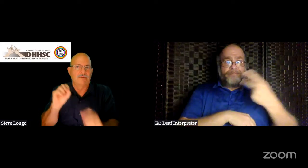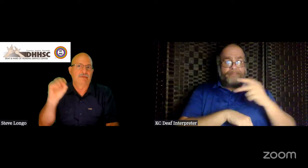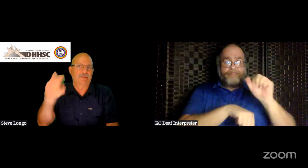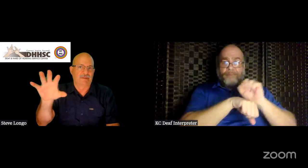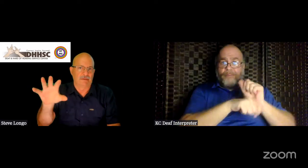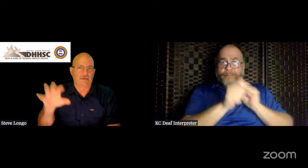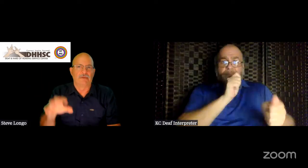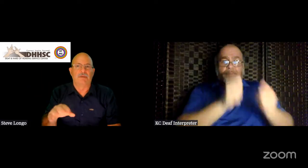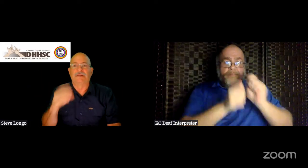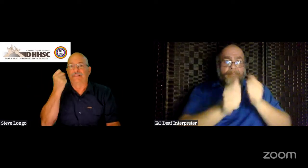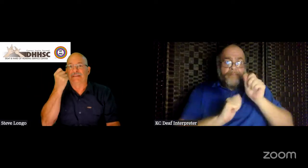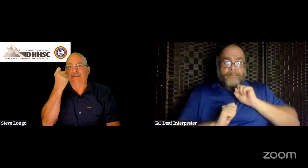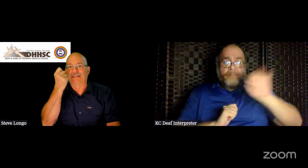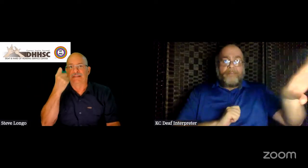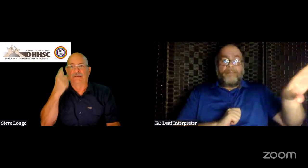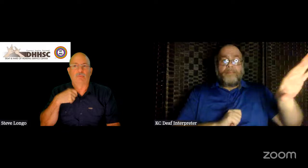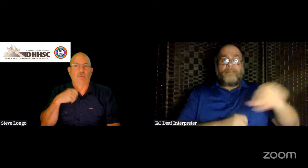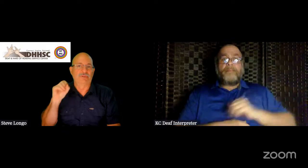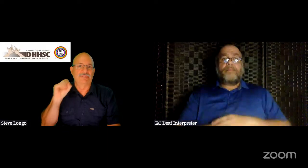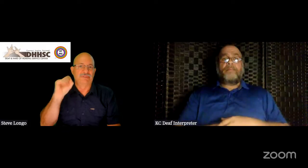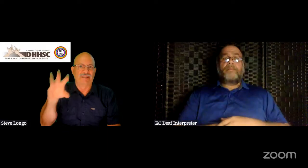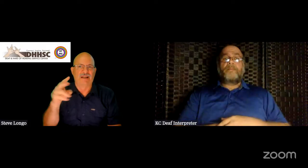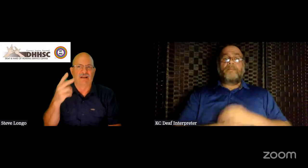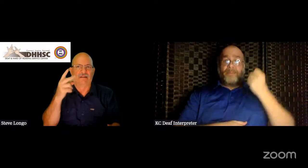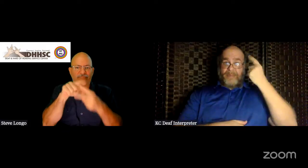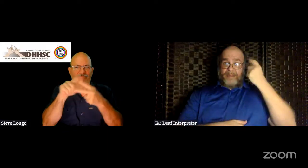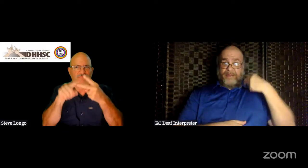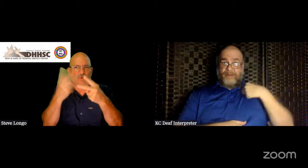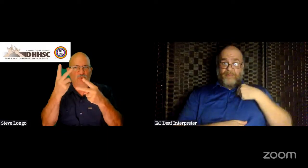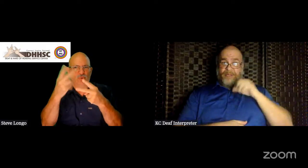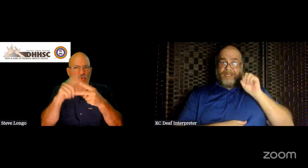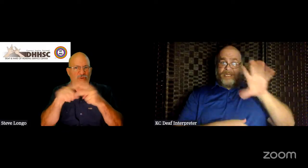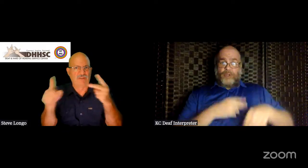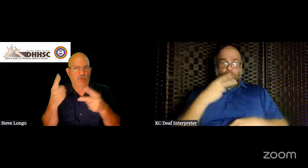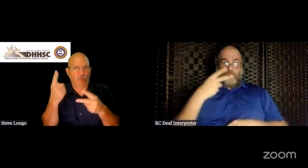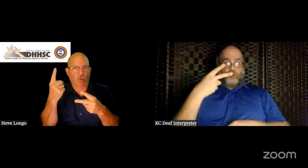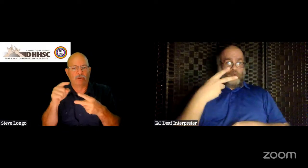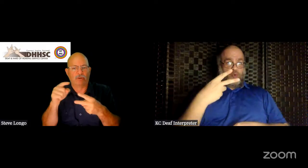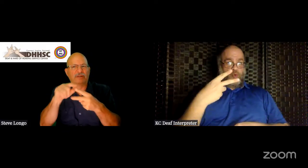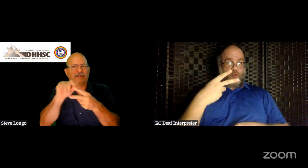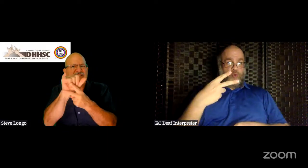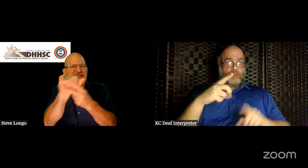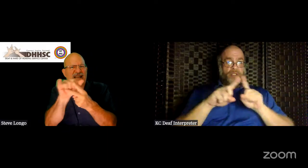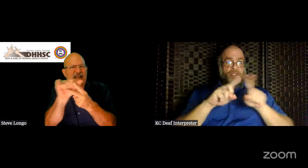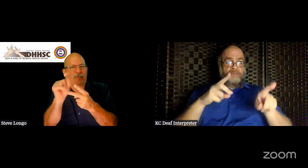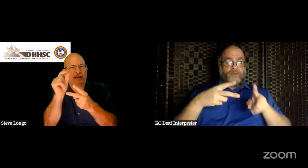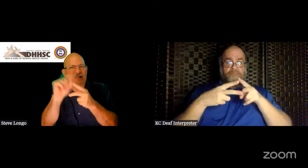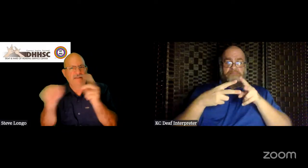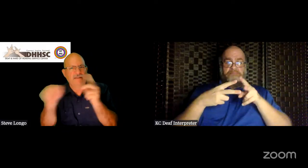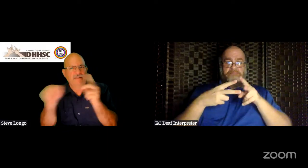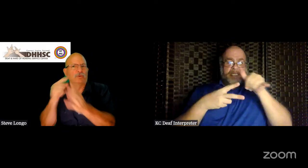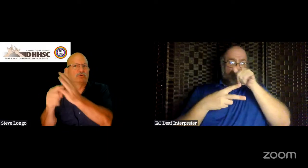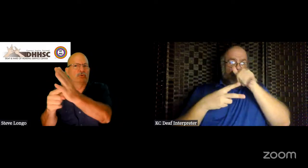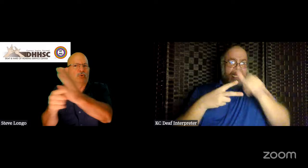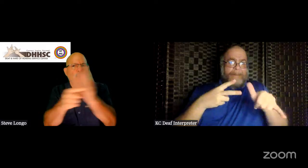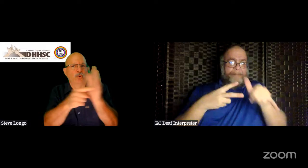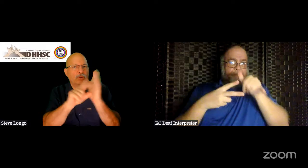year-long process, over a year that we've been working on this and going back and forth.